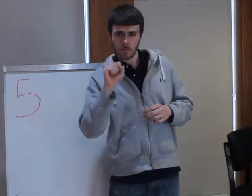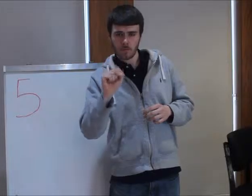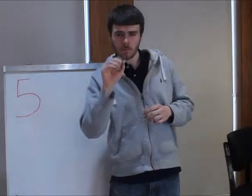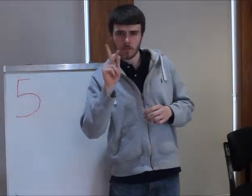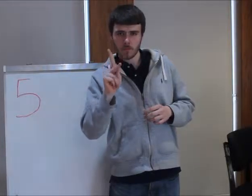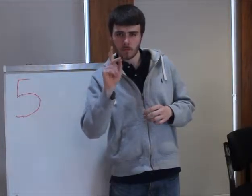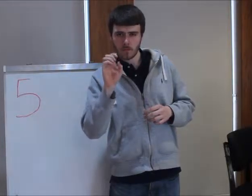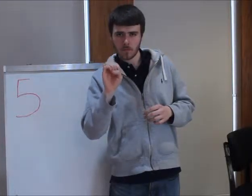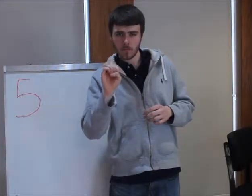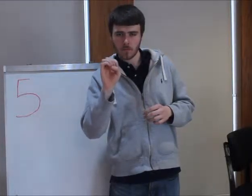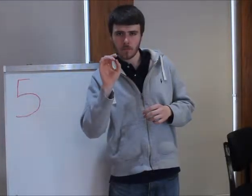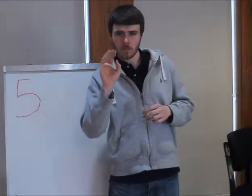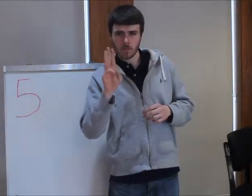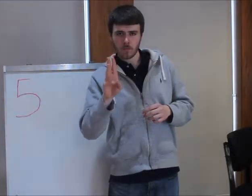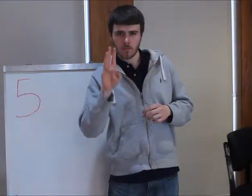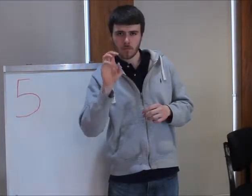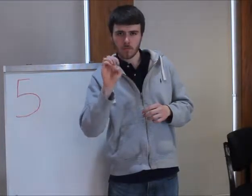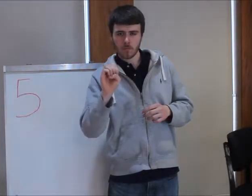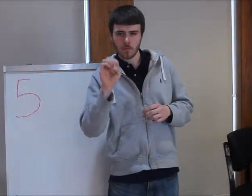or skewed.